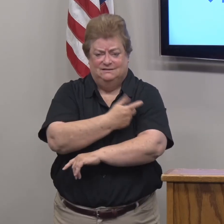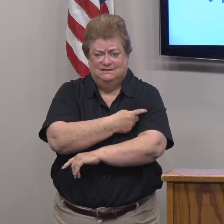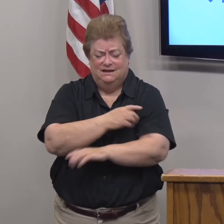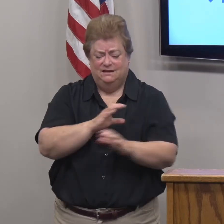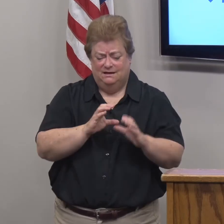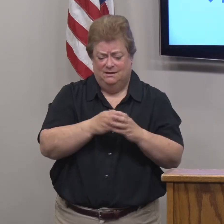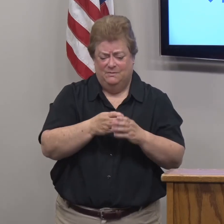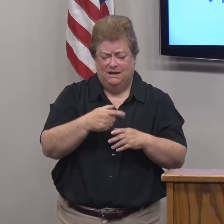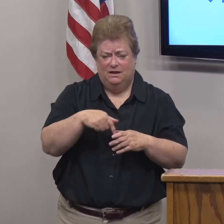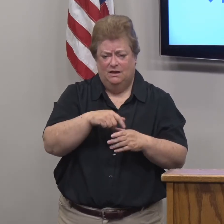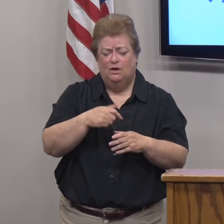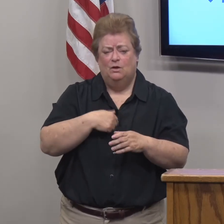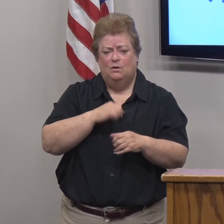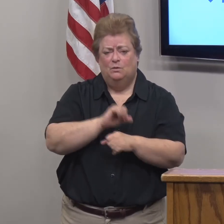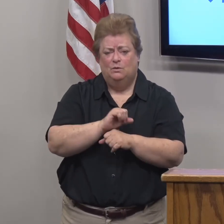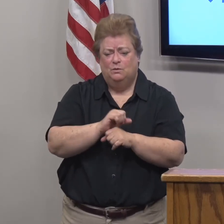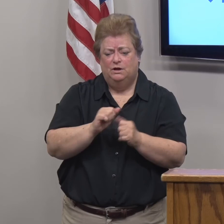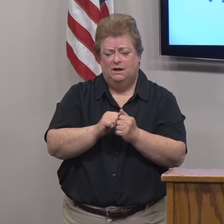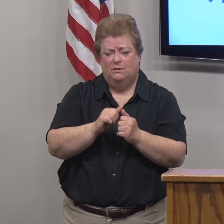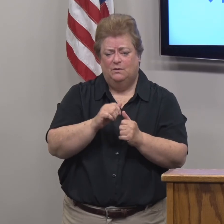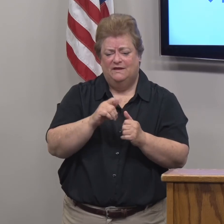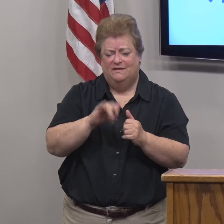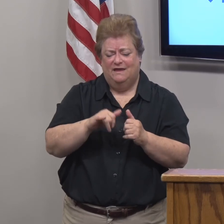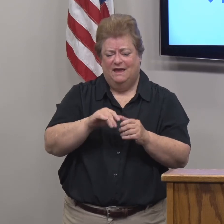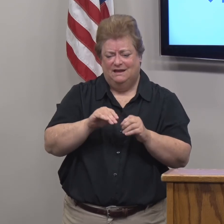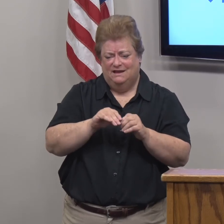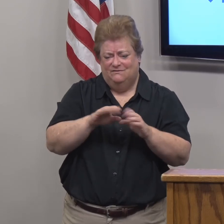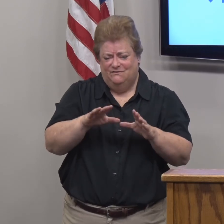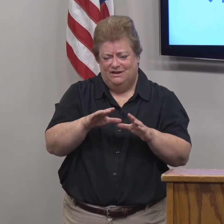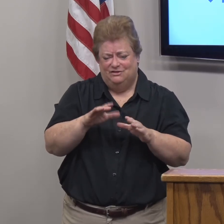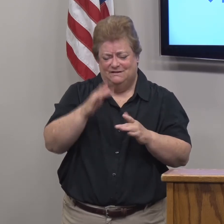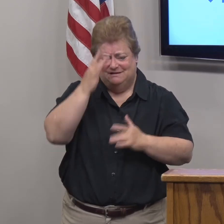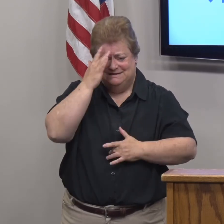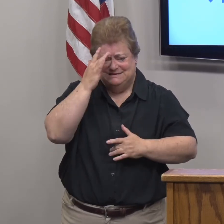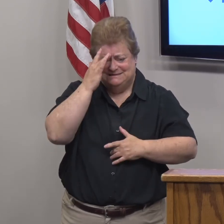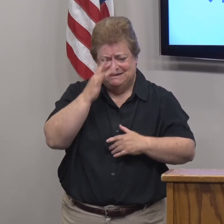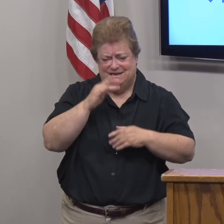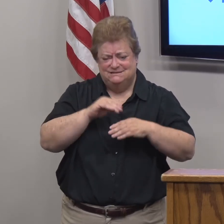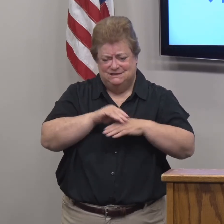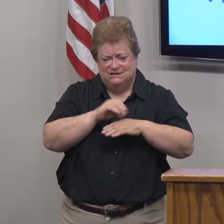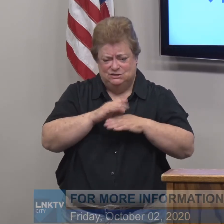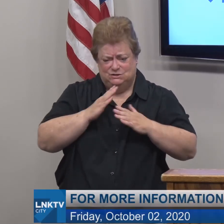We're working with our infectious disease consultant and our physicians